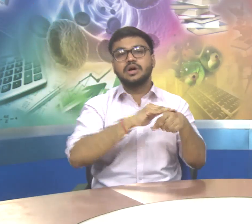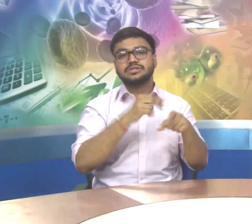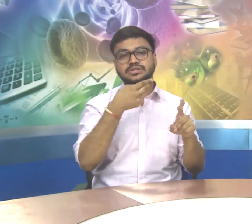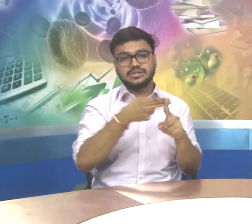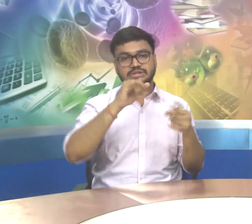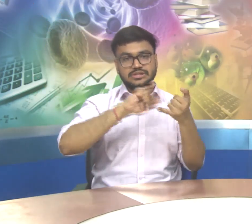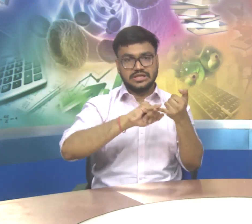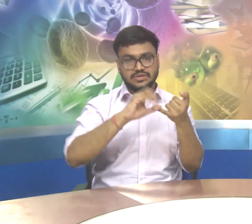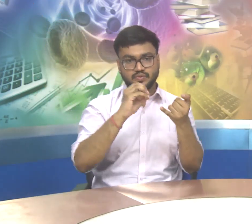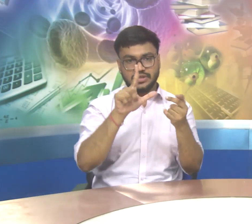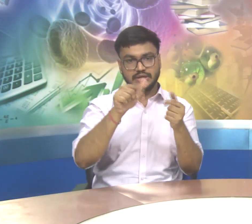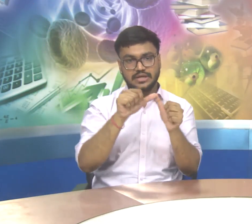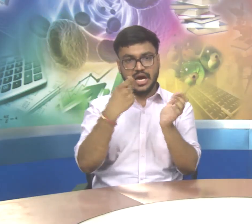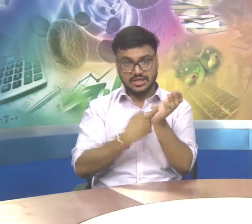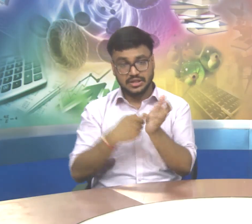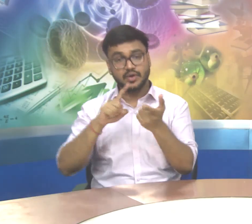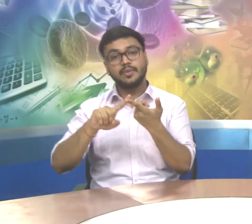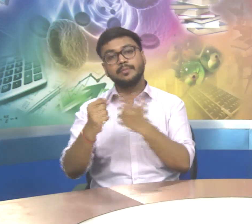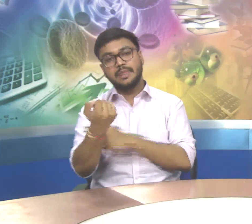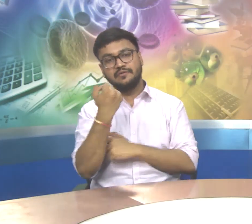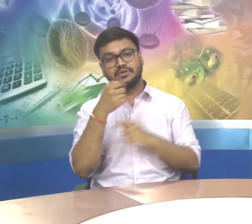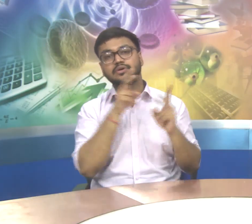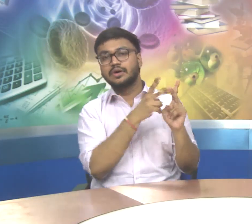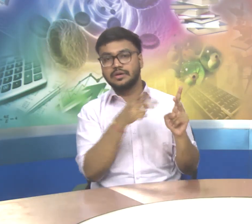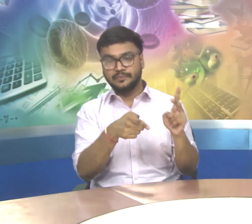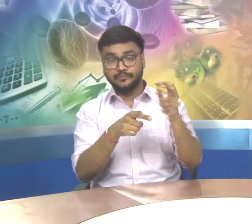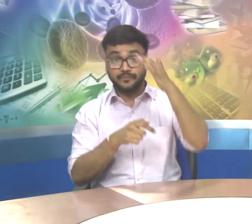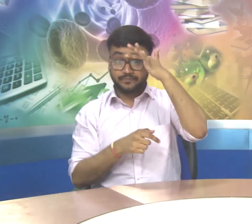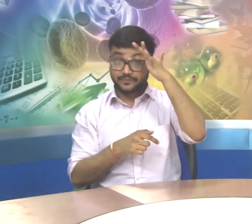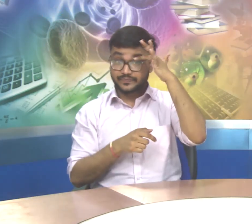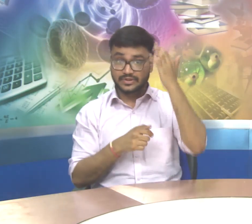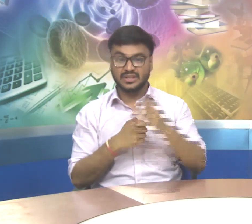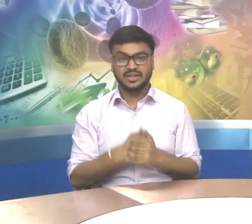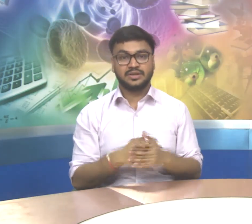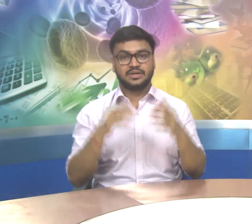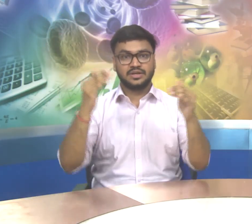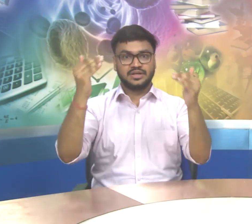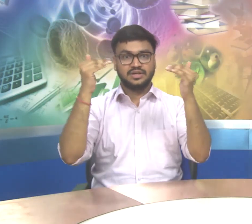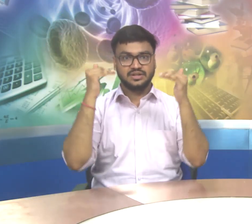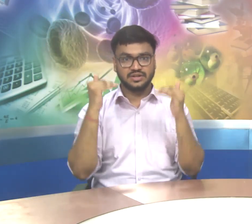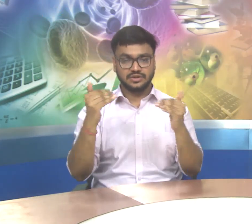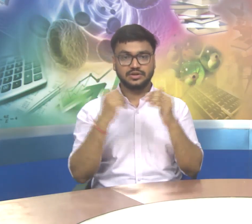Energy is also obtained from the sun, which is called solar